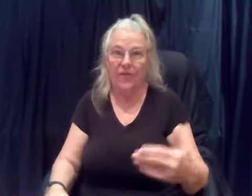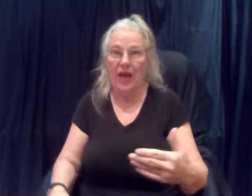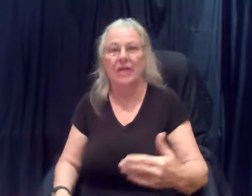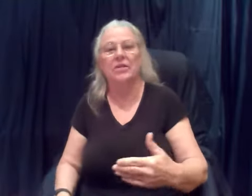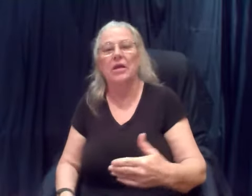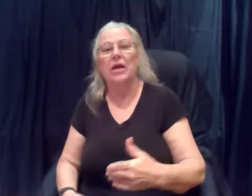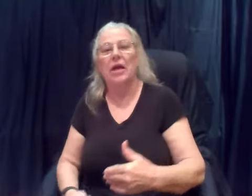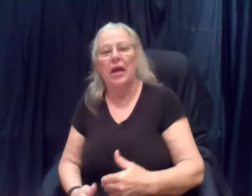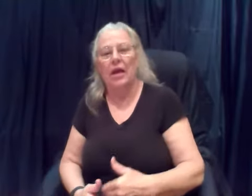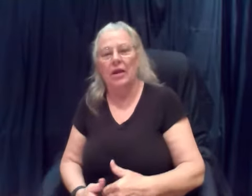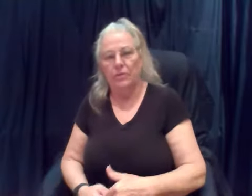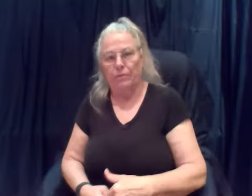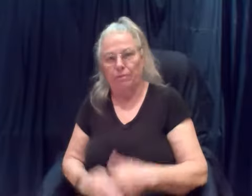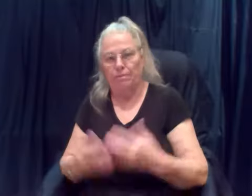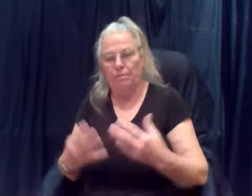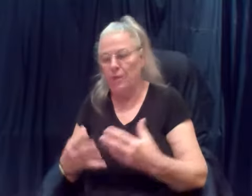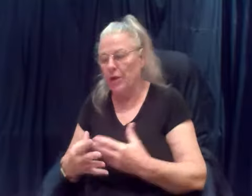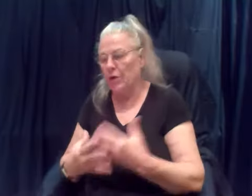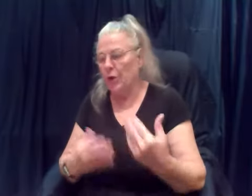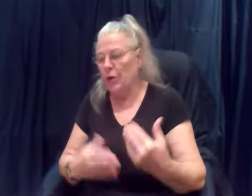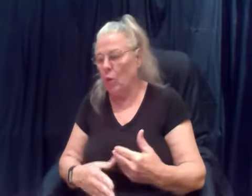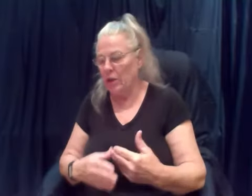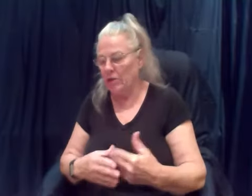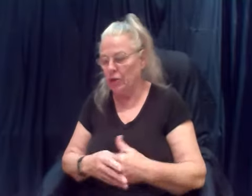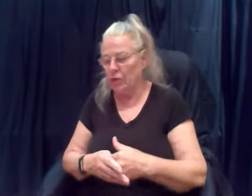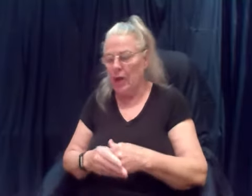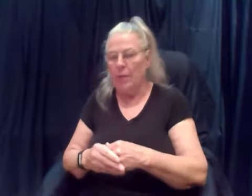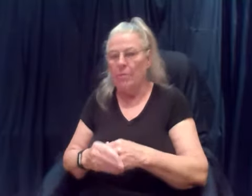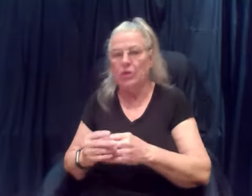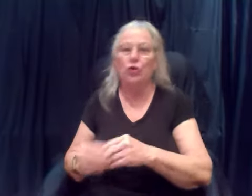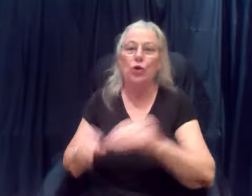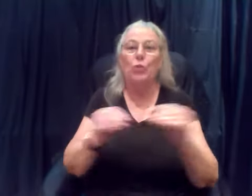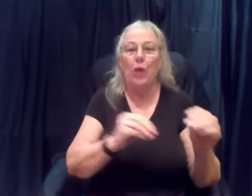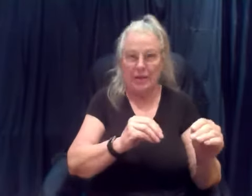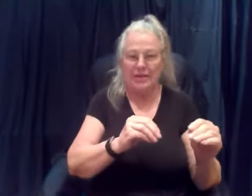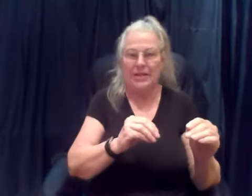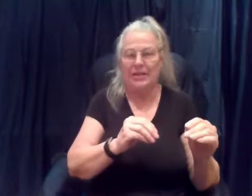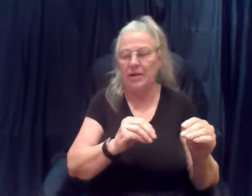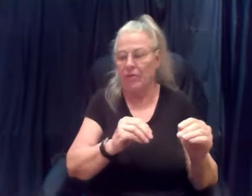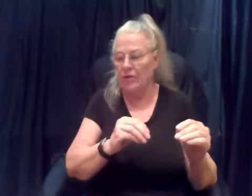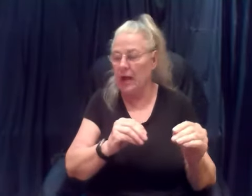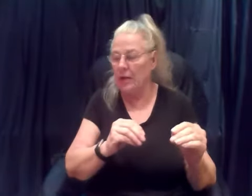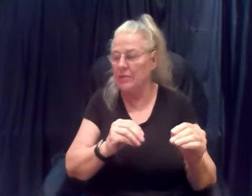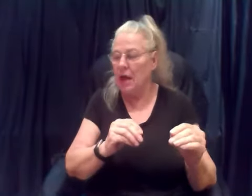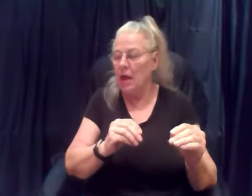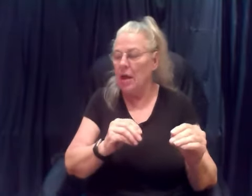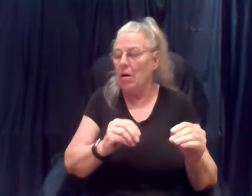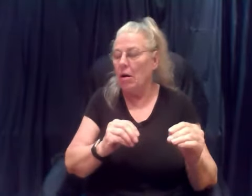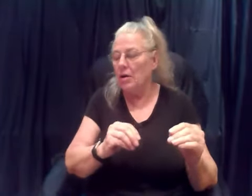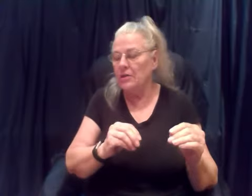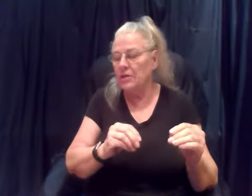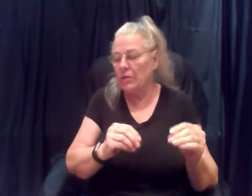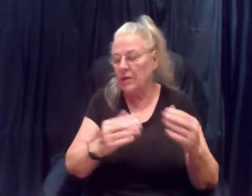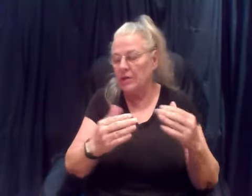fast. And so you're going to want to make sure you practice it several times. Also, this song